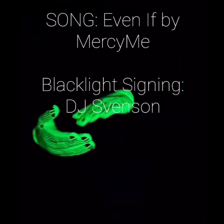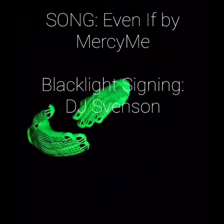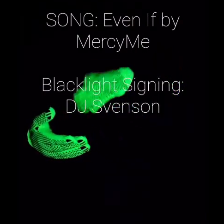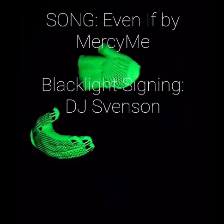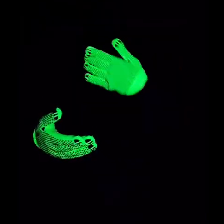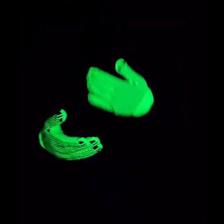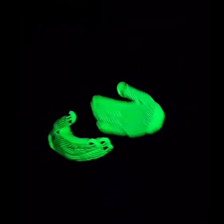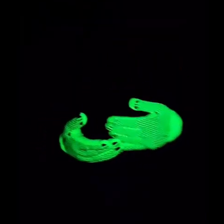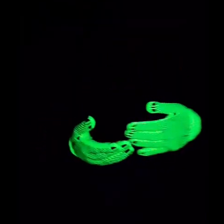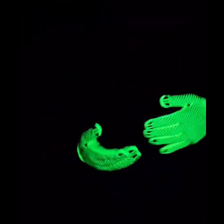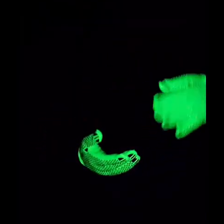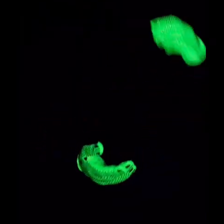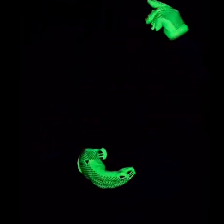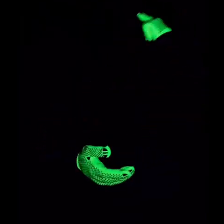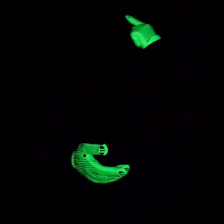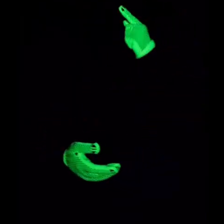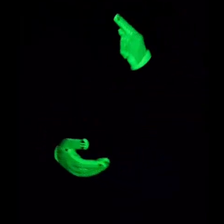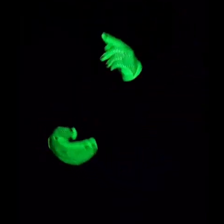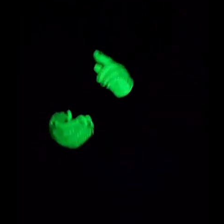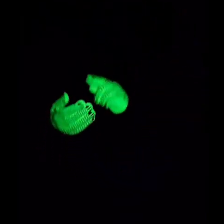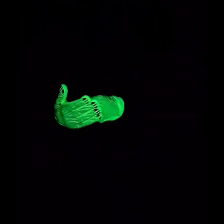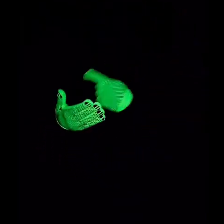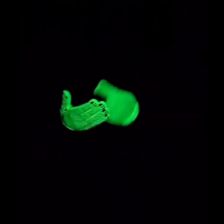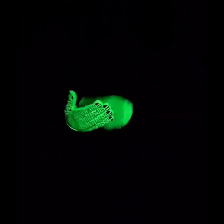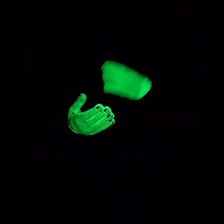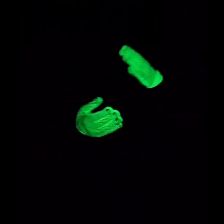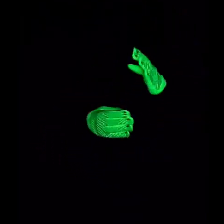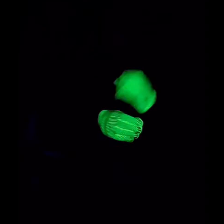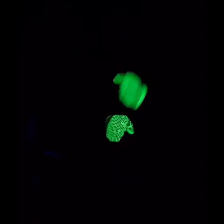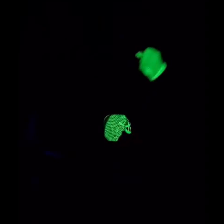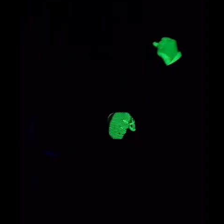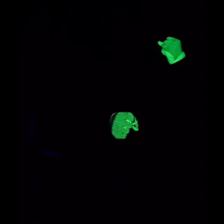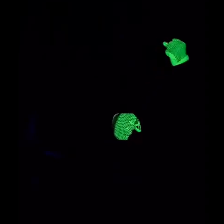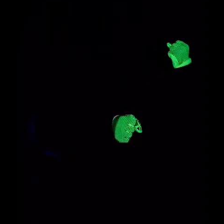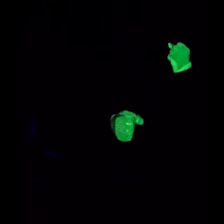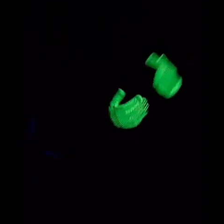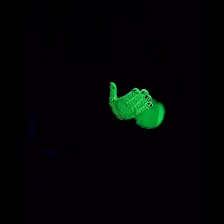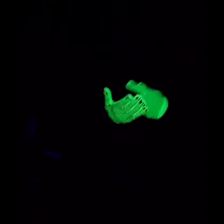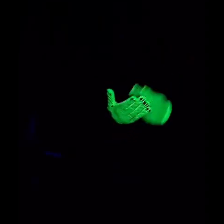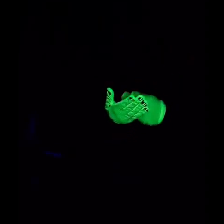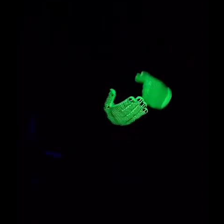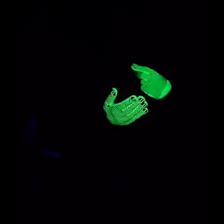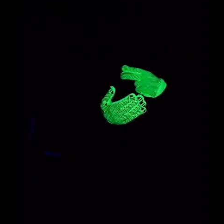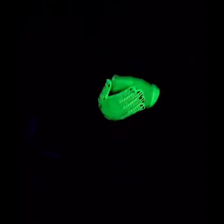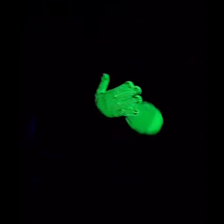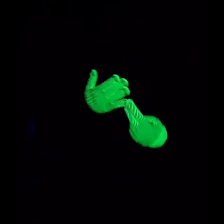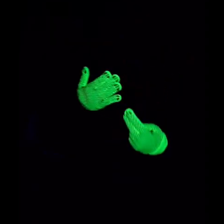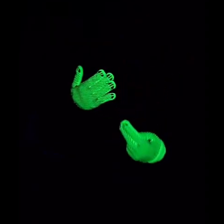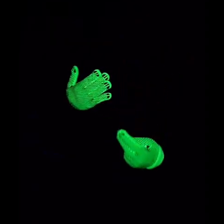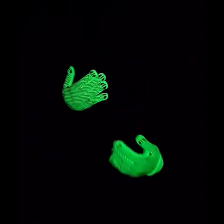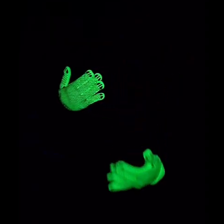They say sometimes you win some, sometimes you lose some